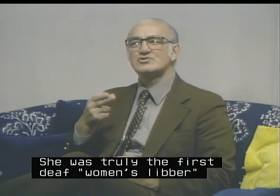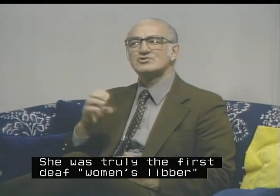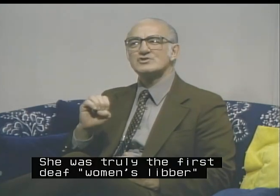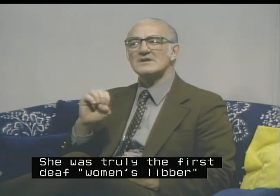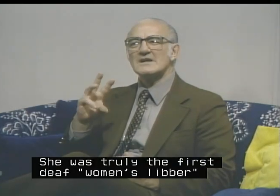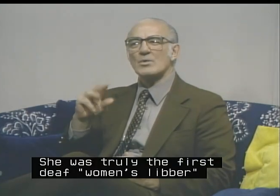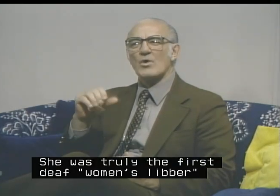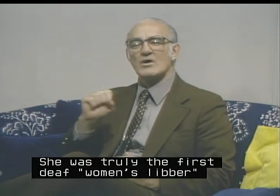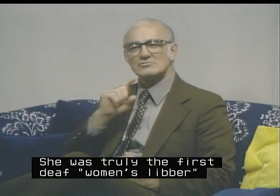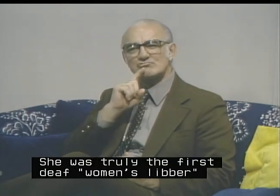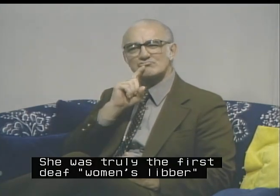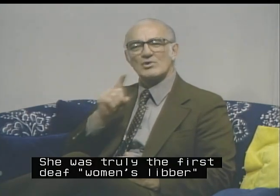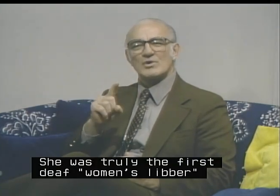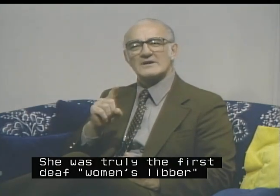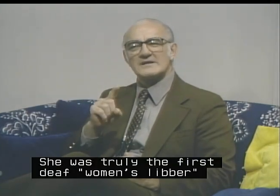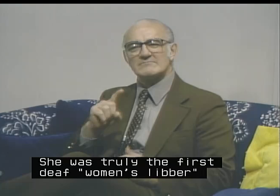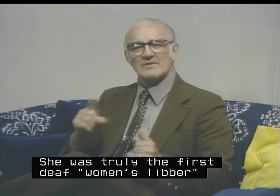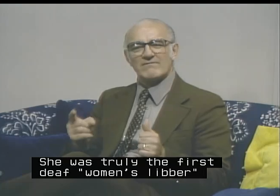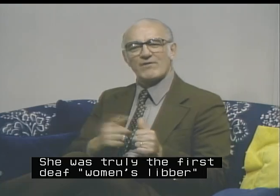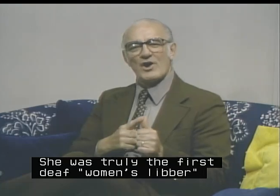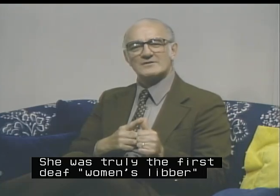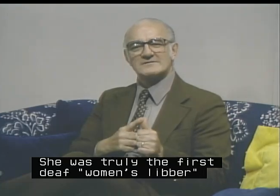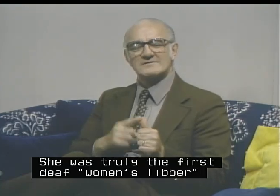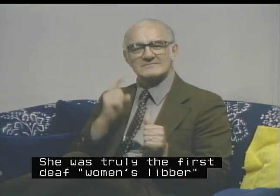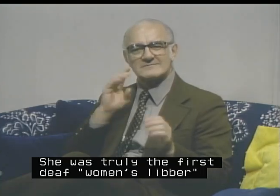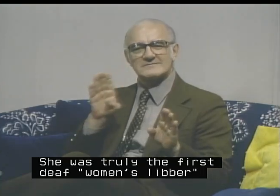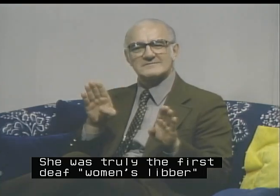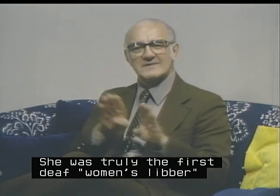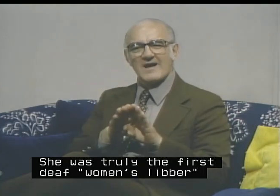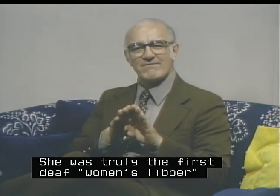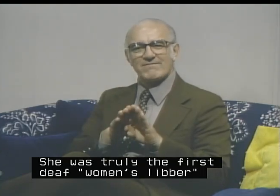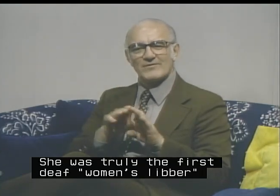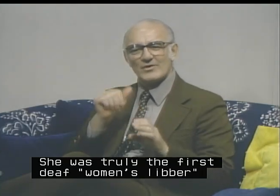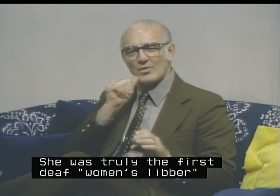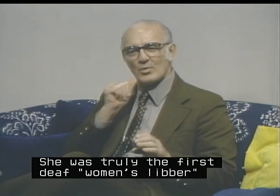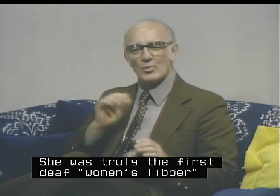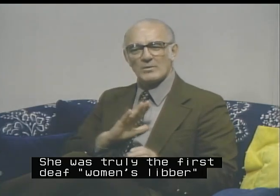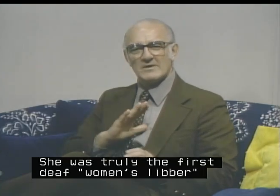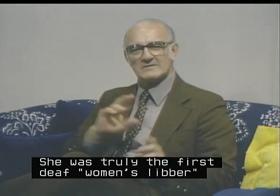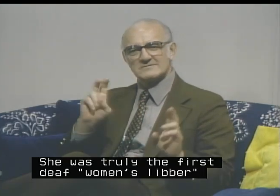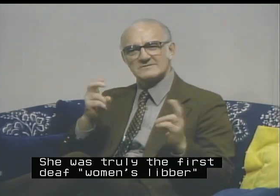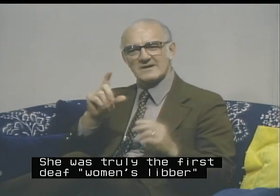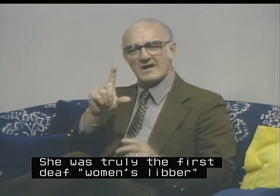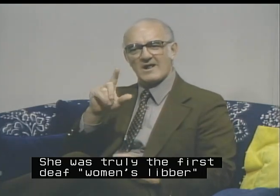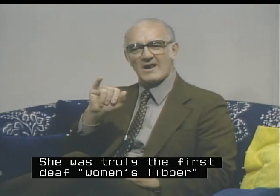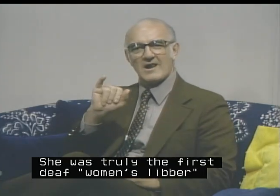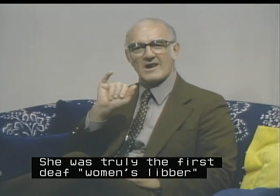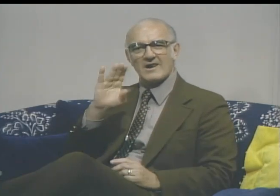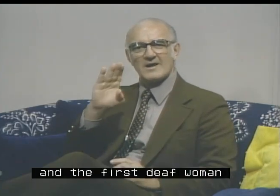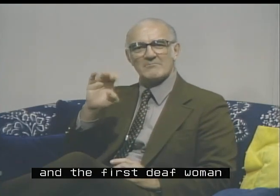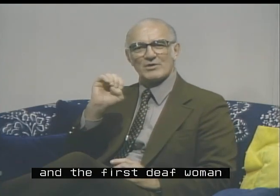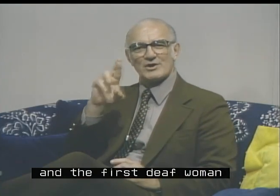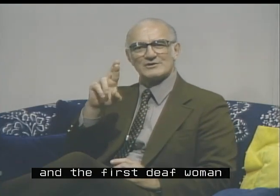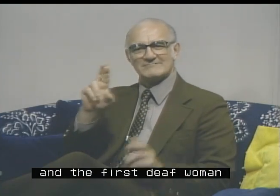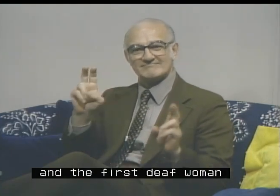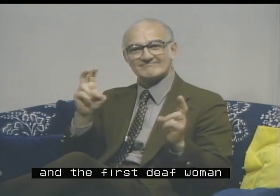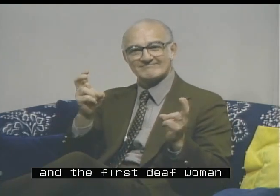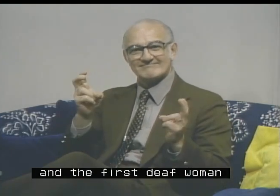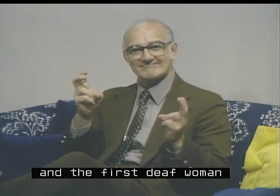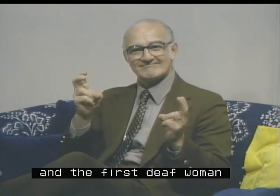She was truly the first deaf woman's labor